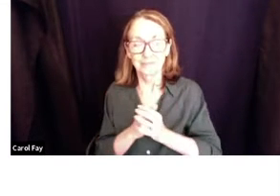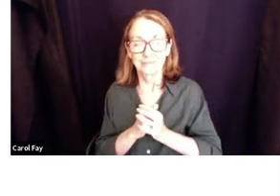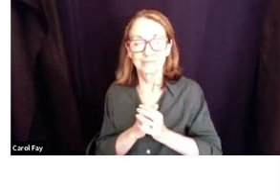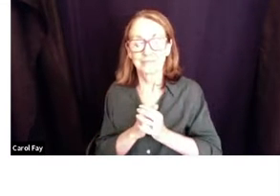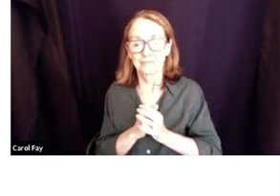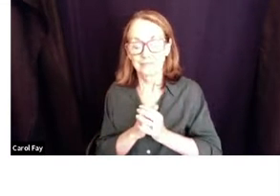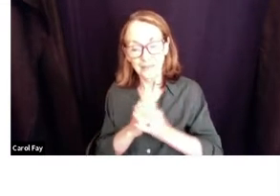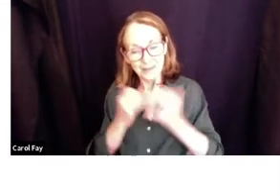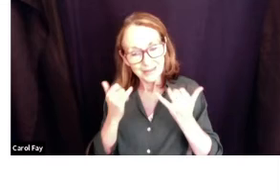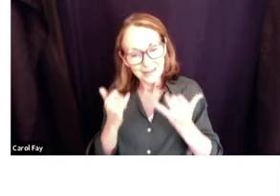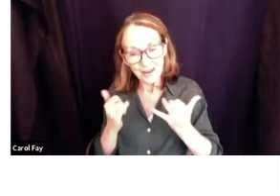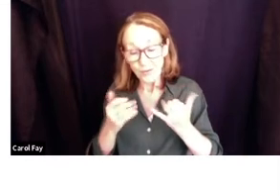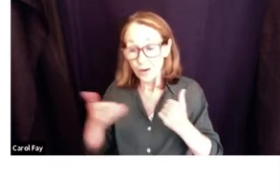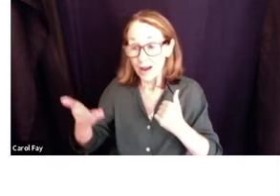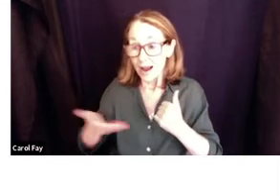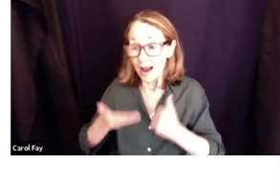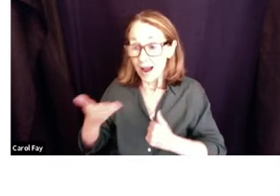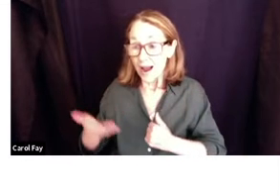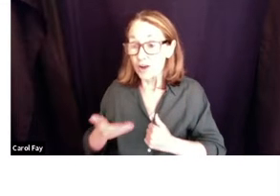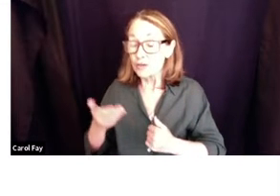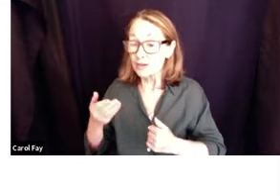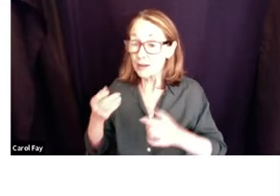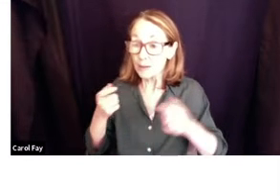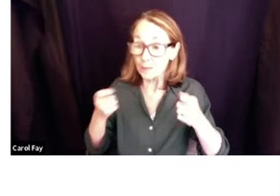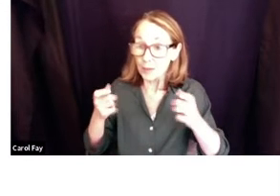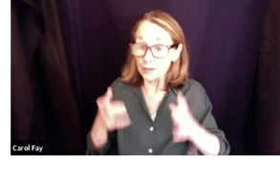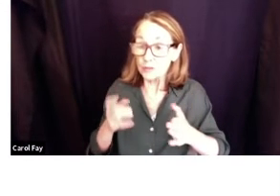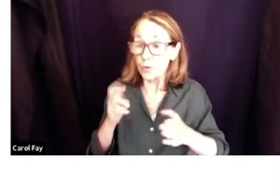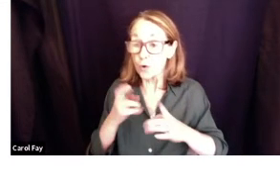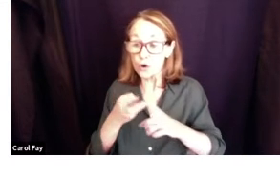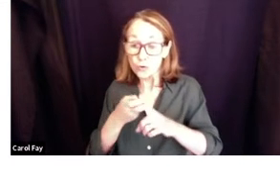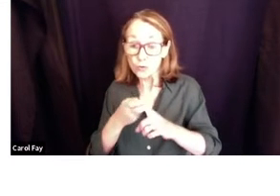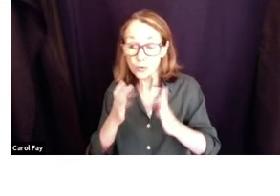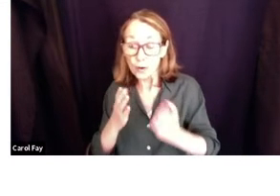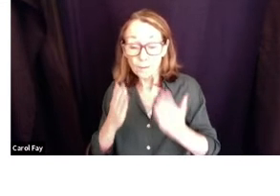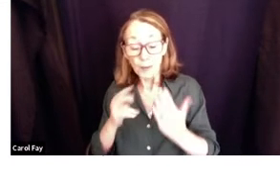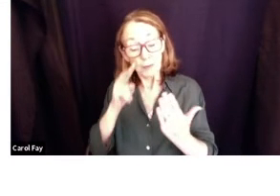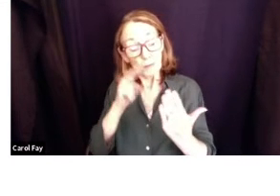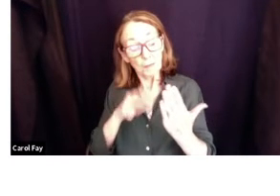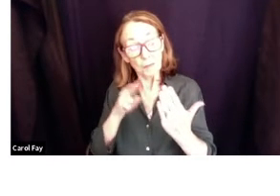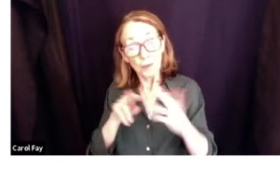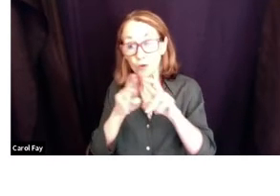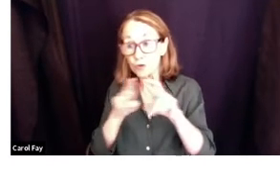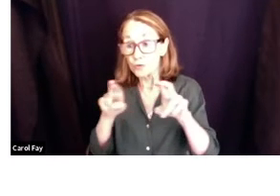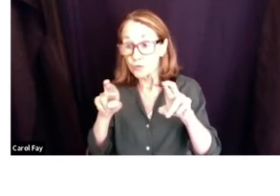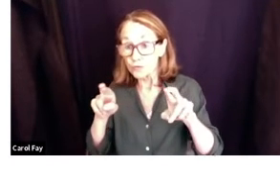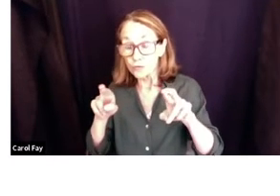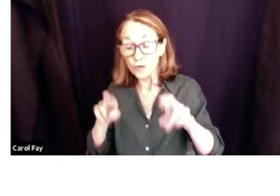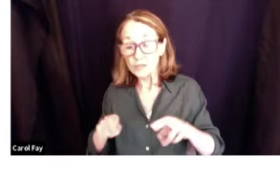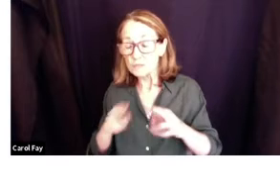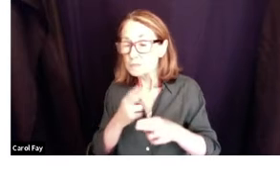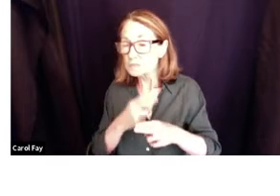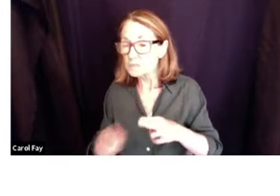information, or the length of time where a hiring manager or recruiter might be looking